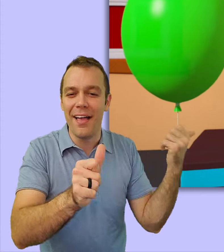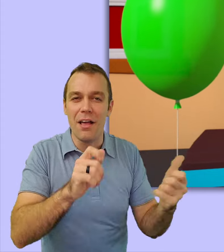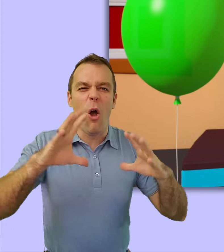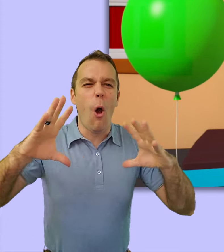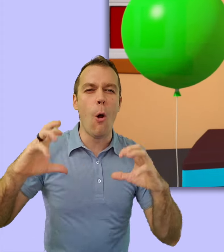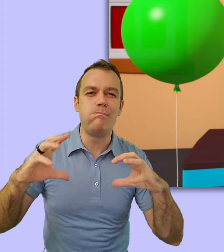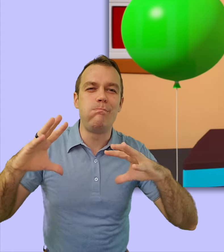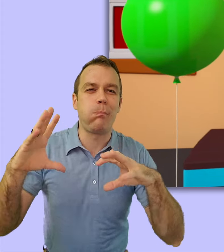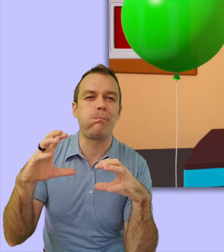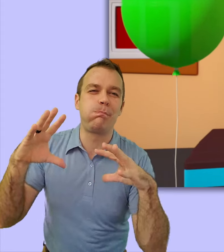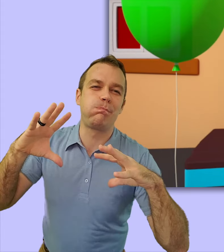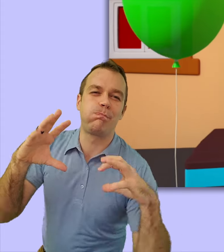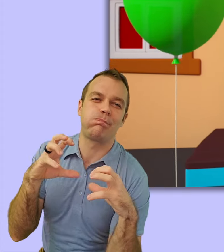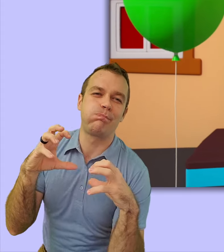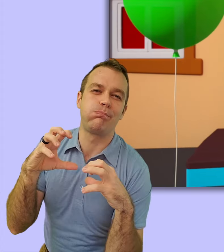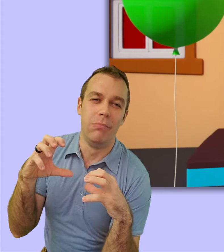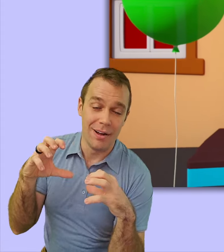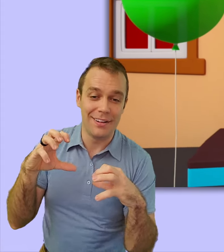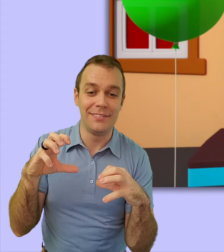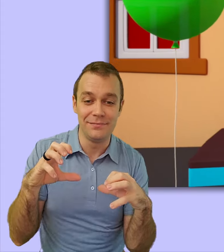Balloons that go squish, squish.